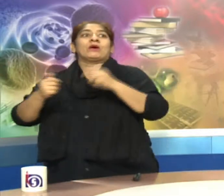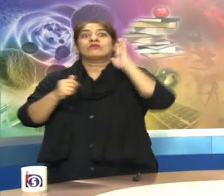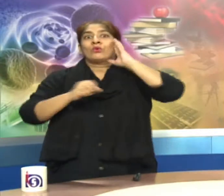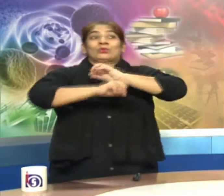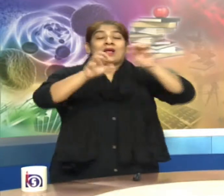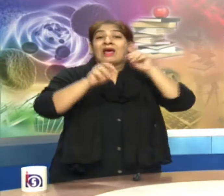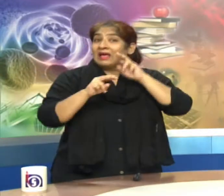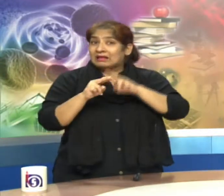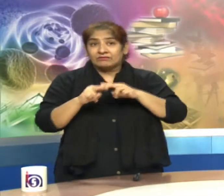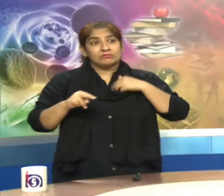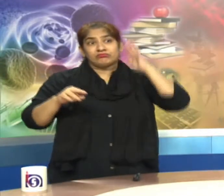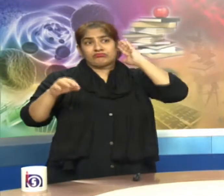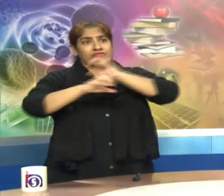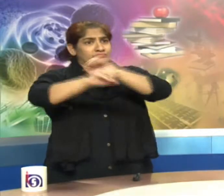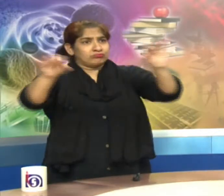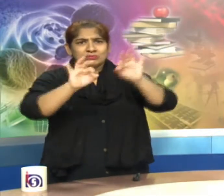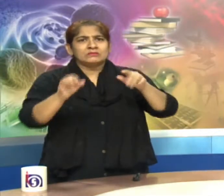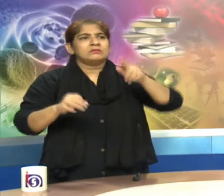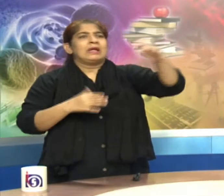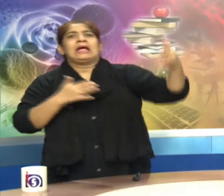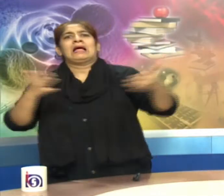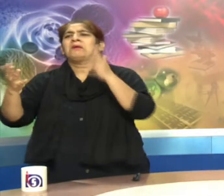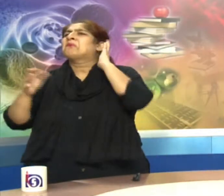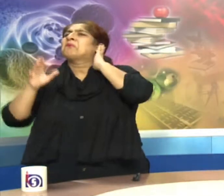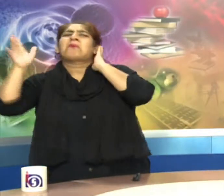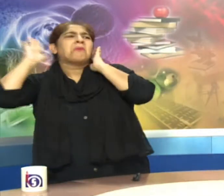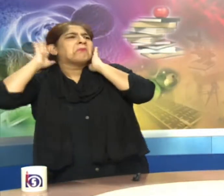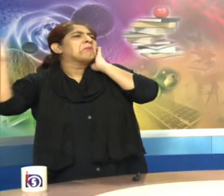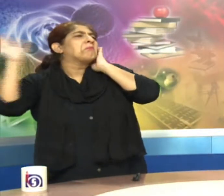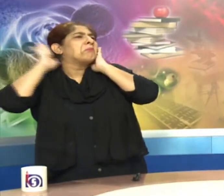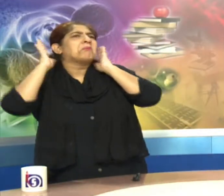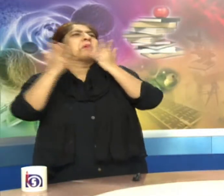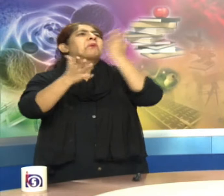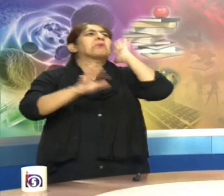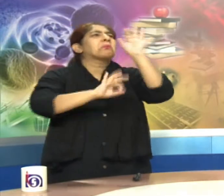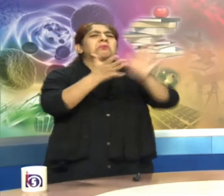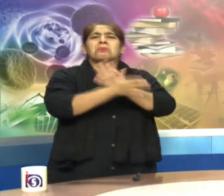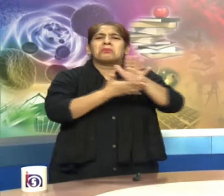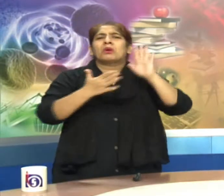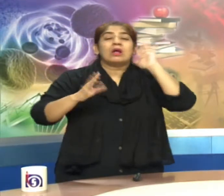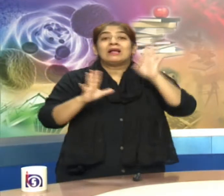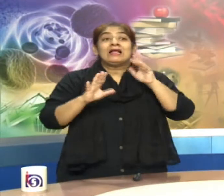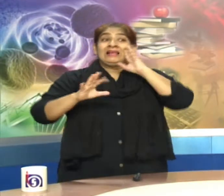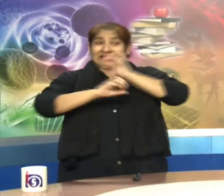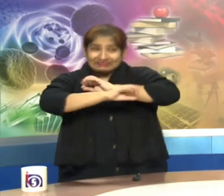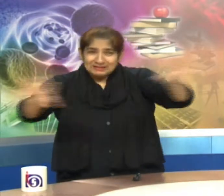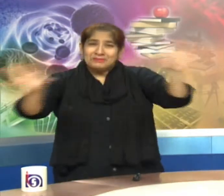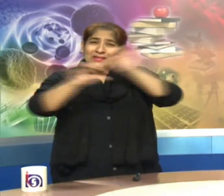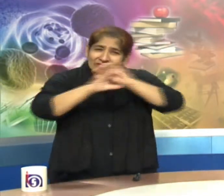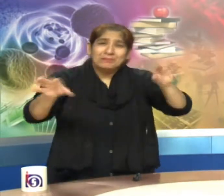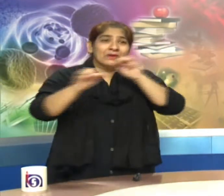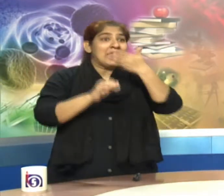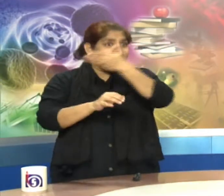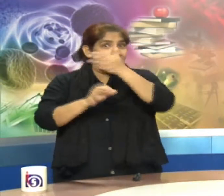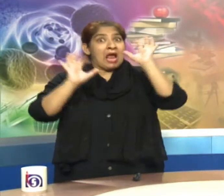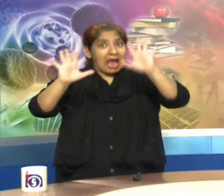this sales promotion method. Because if people are not aware about the sales, about the